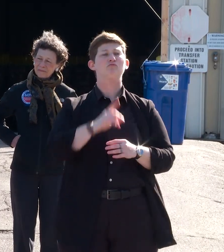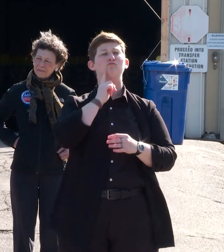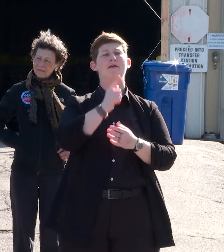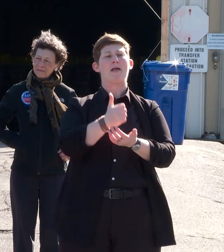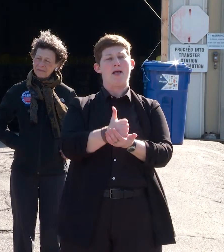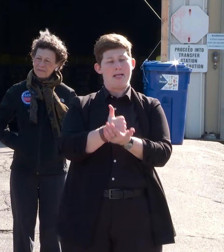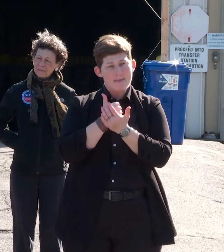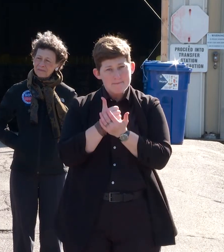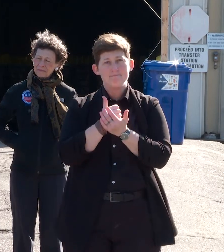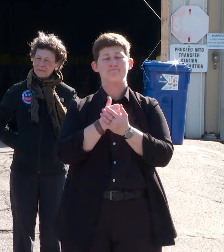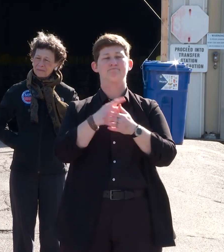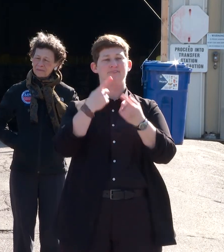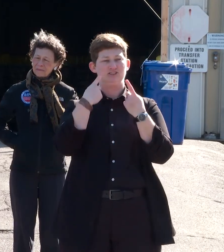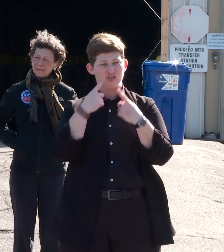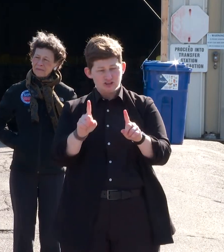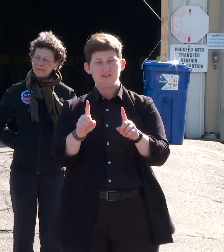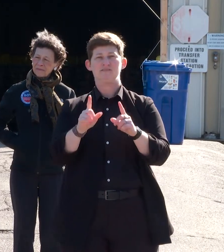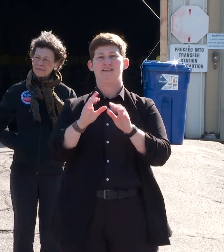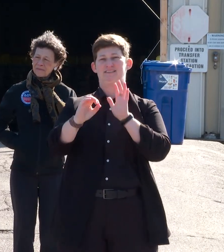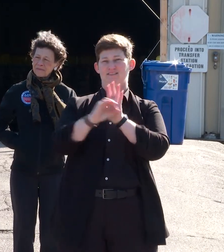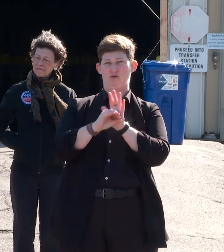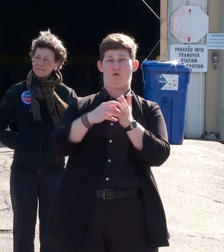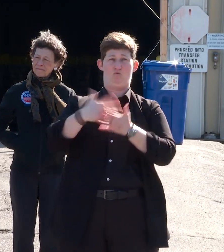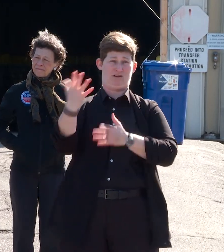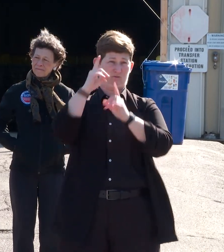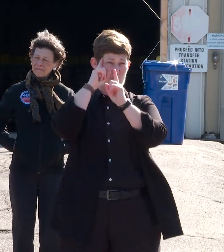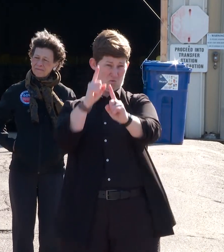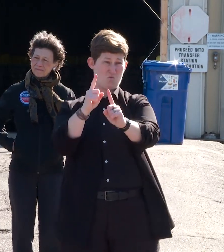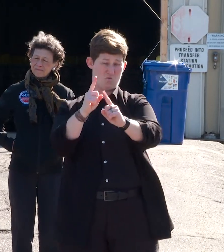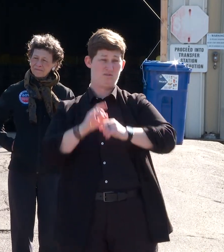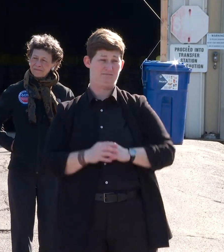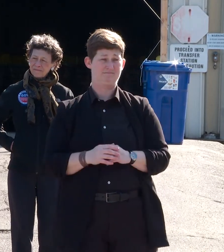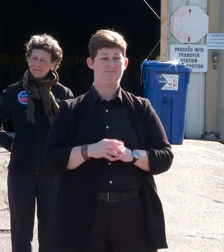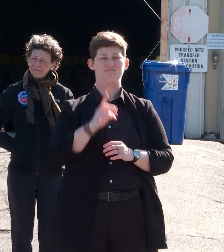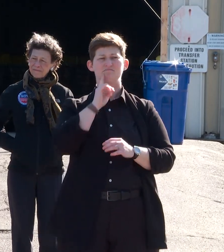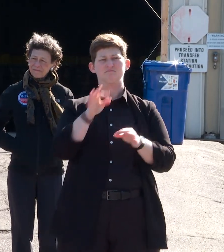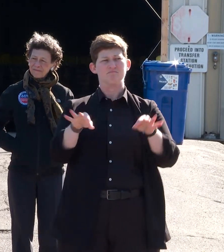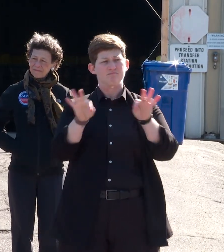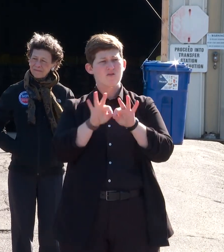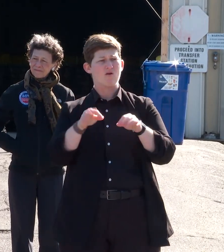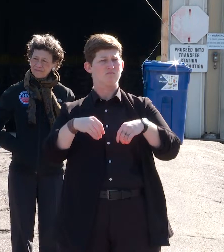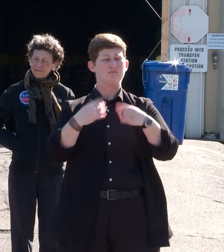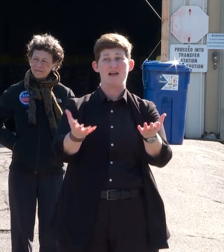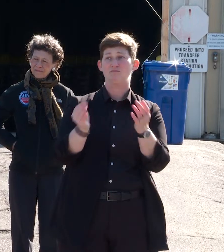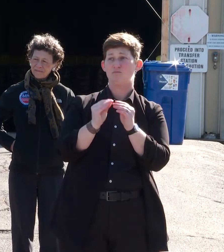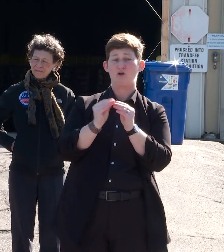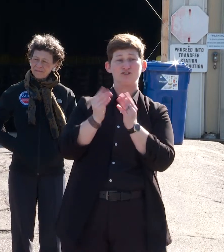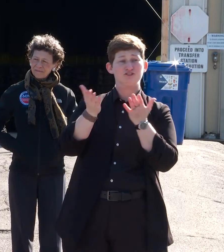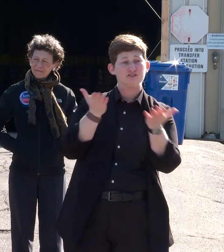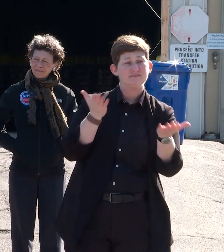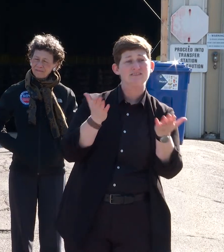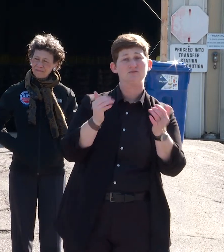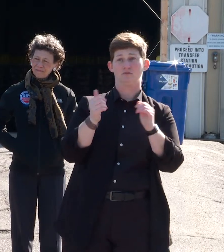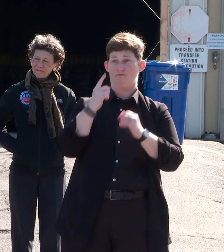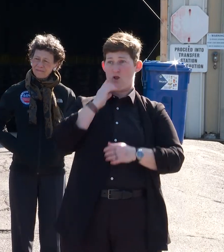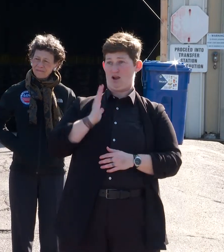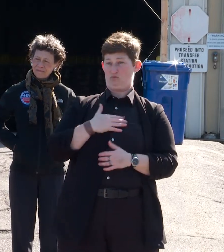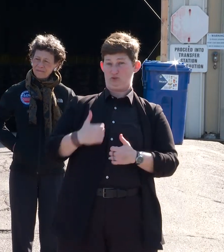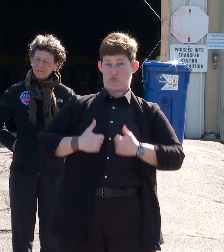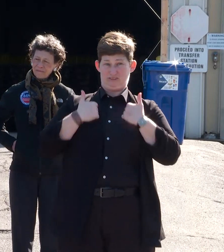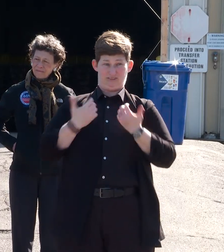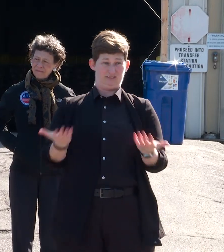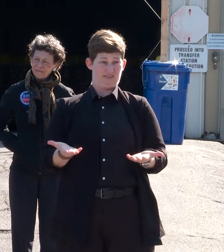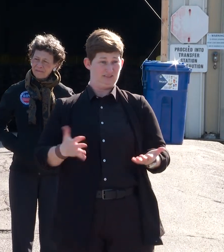waste goals. That's important. It's important we're providing even more services for our residents and helping